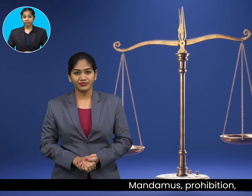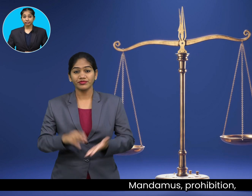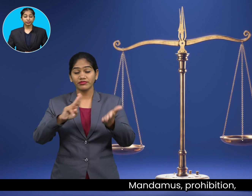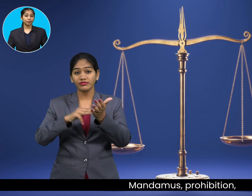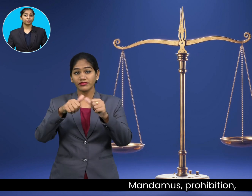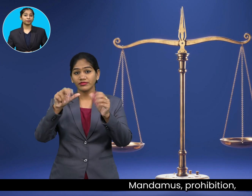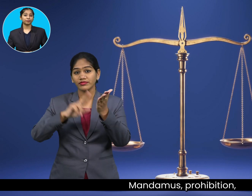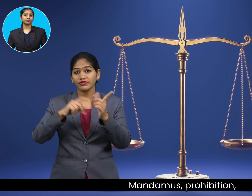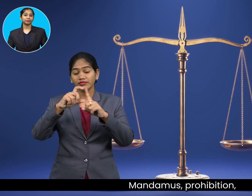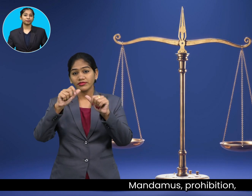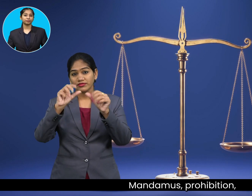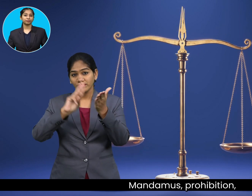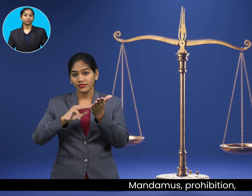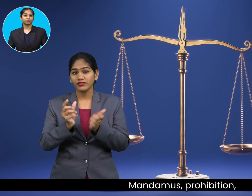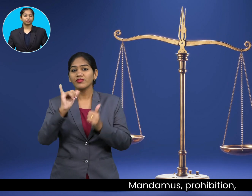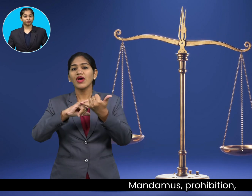mandamus,